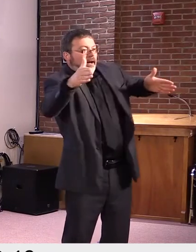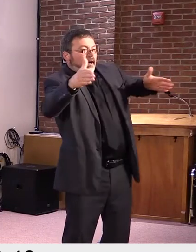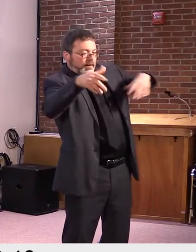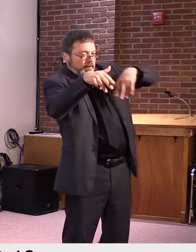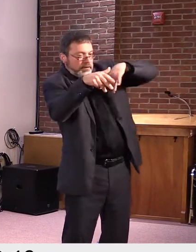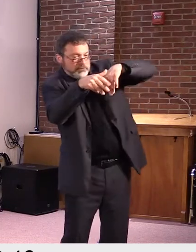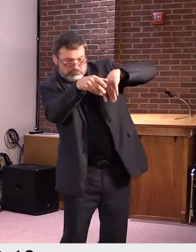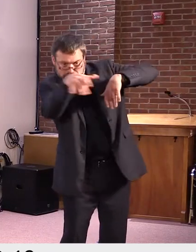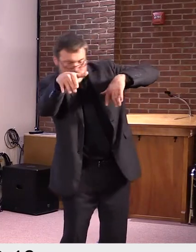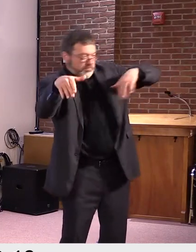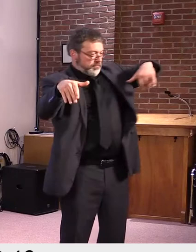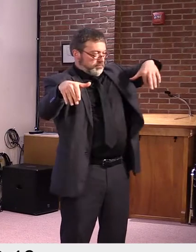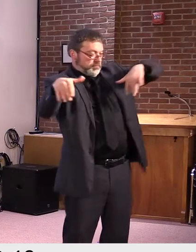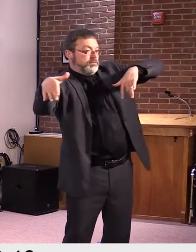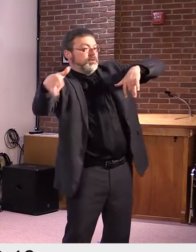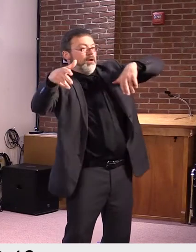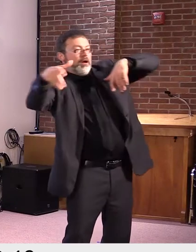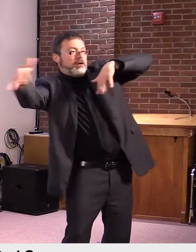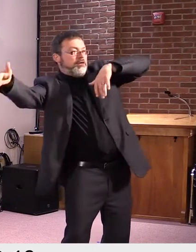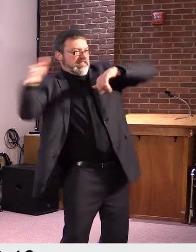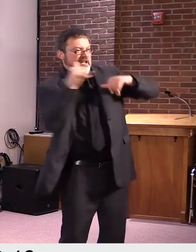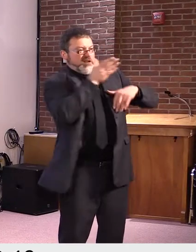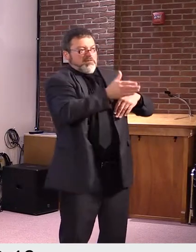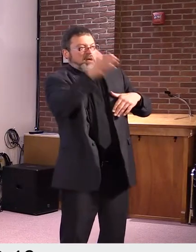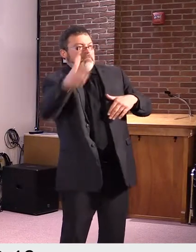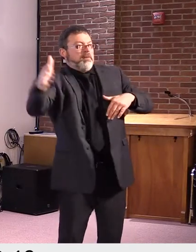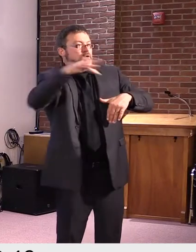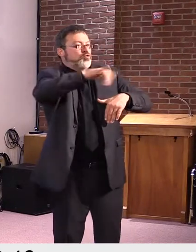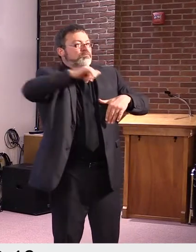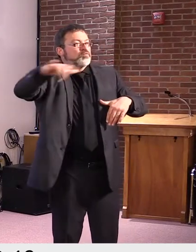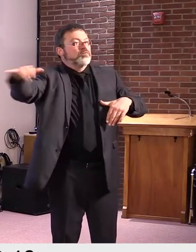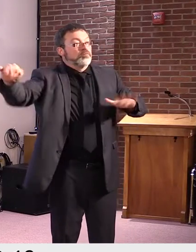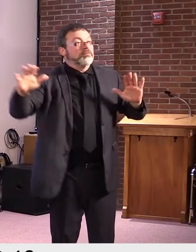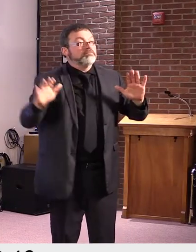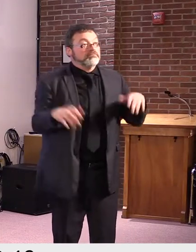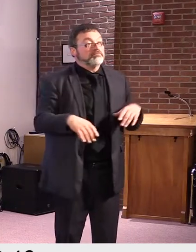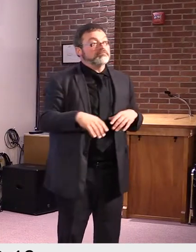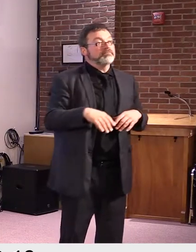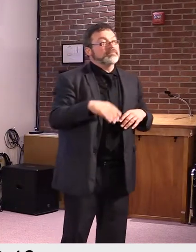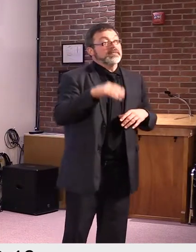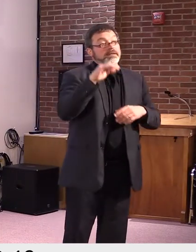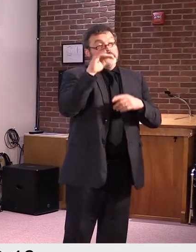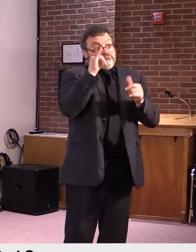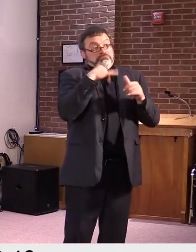for events of up to 150 people for an outdoor venue and